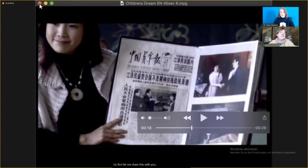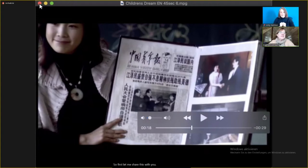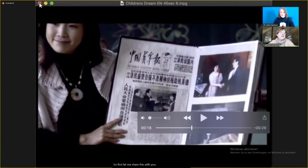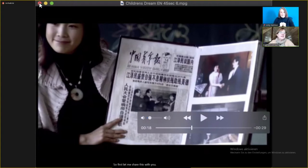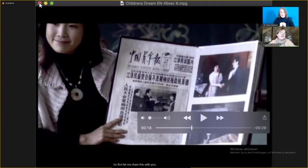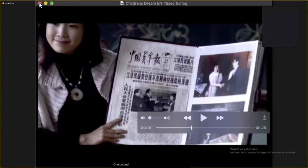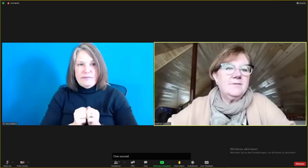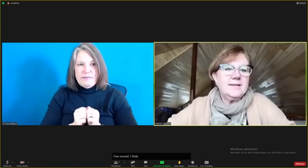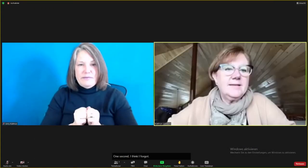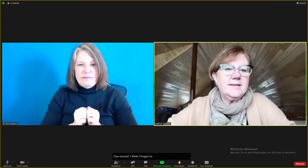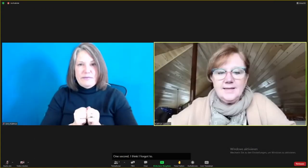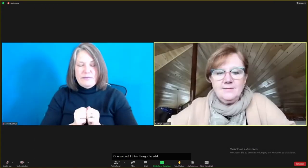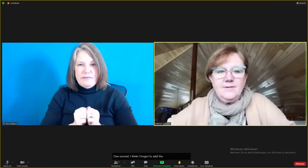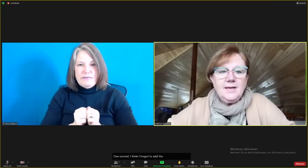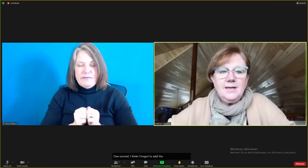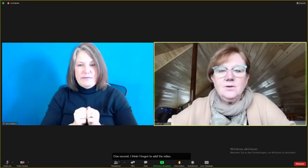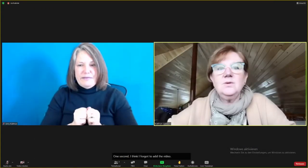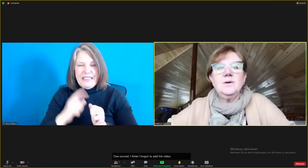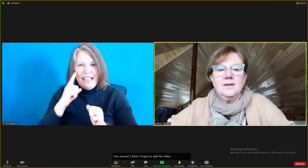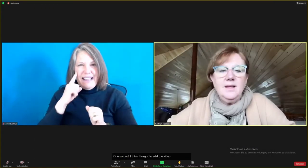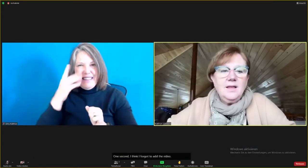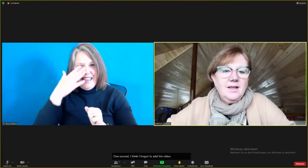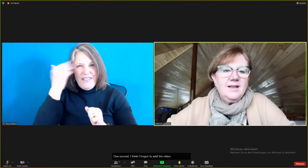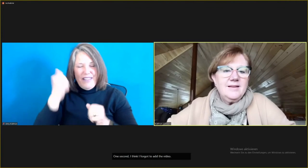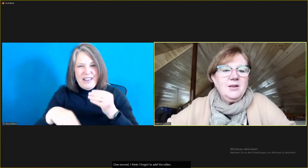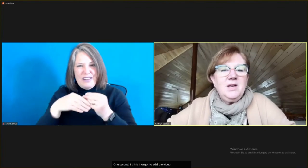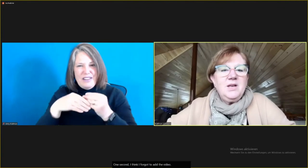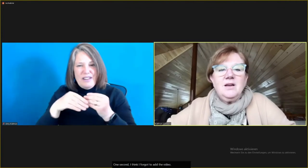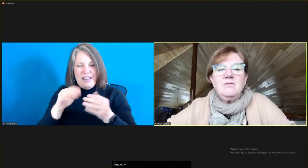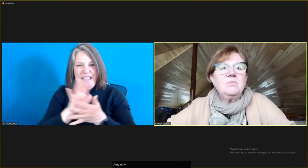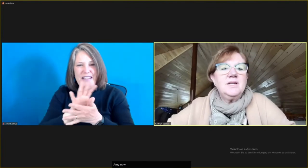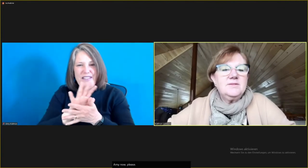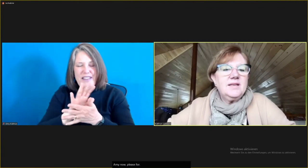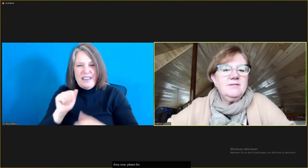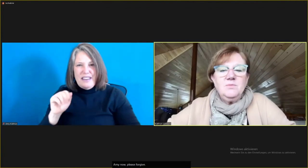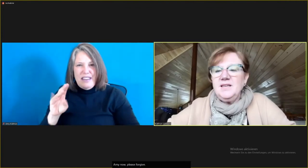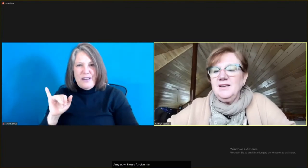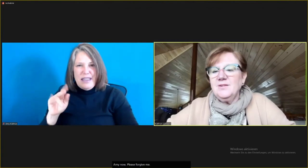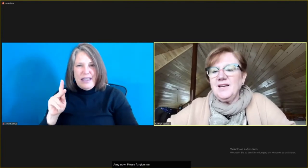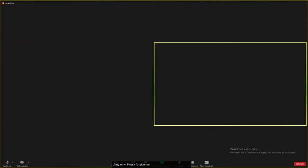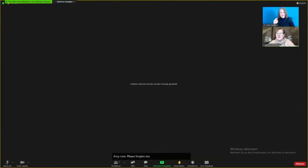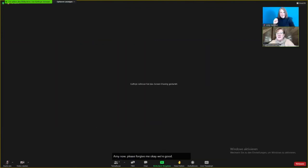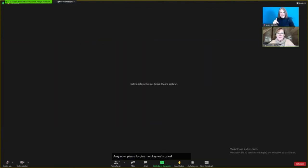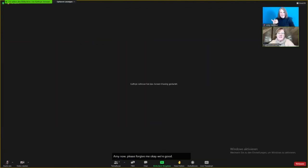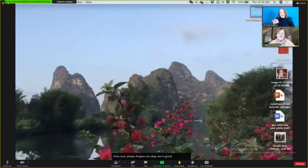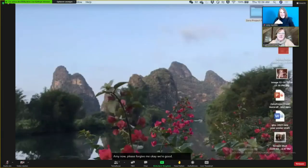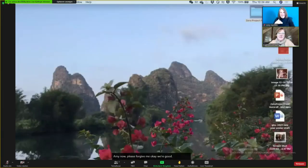One second, I think I forgot to add the video. Amy Knopf, please forgive me. Okay, we're